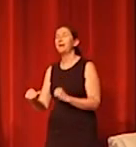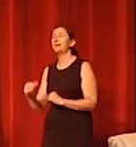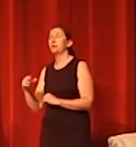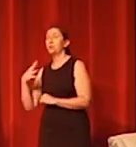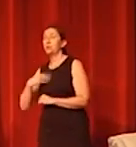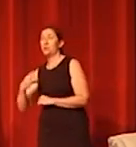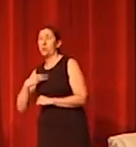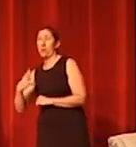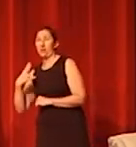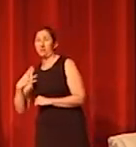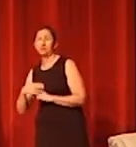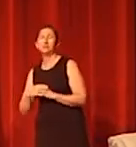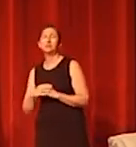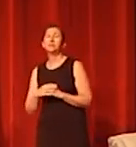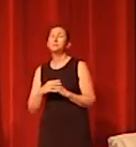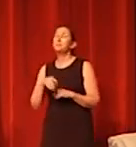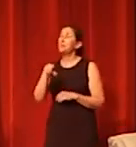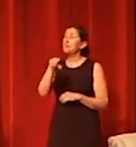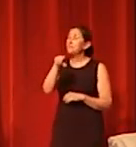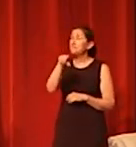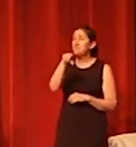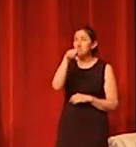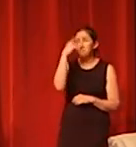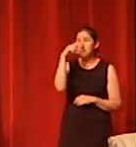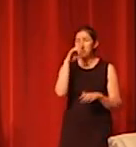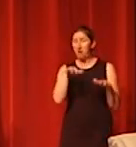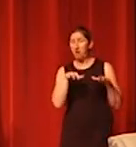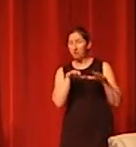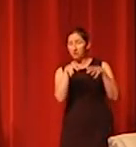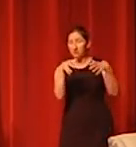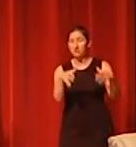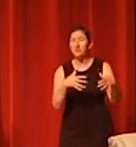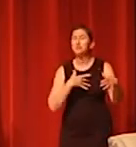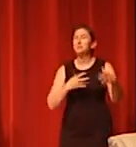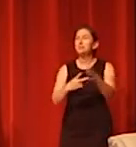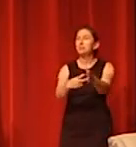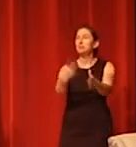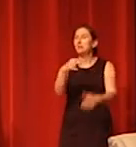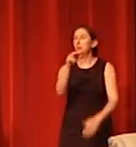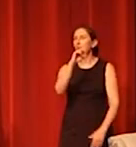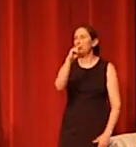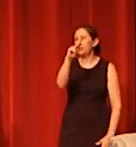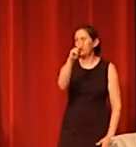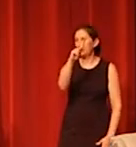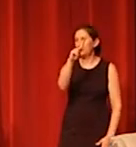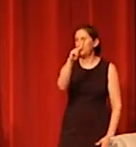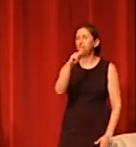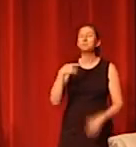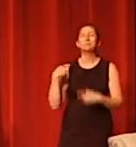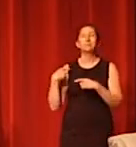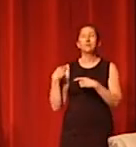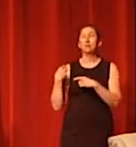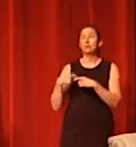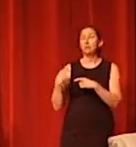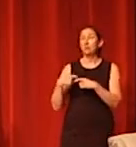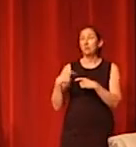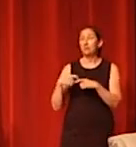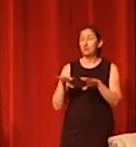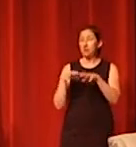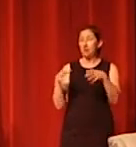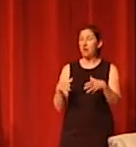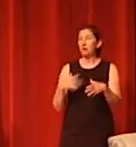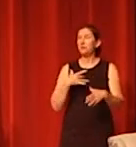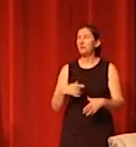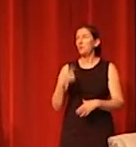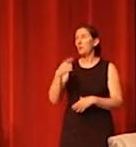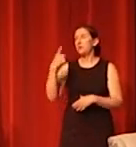have twice the risk of non-Hispanic whites, with Hispanics being at 1.5 times that